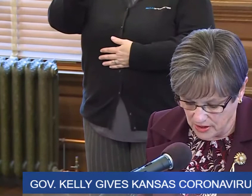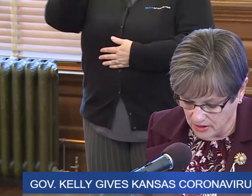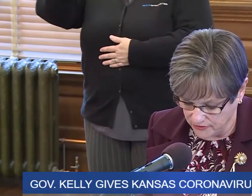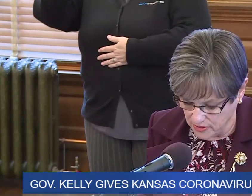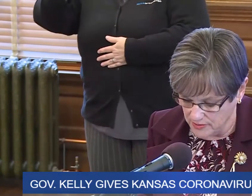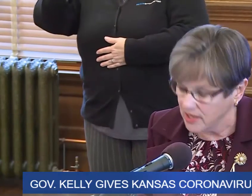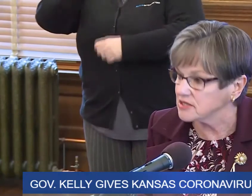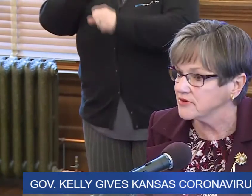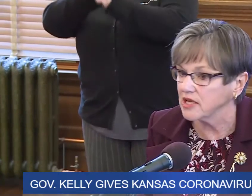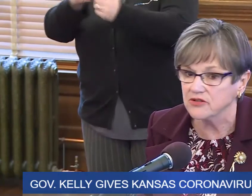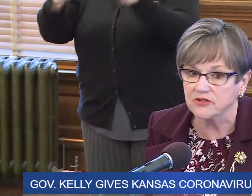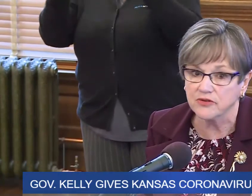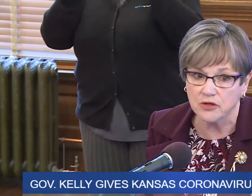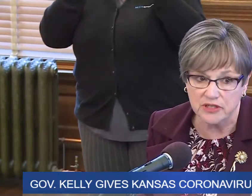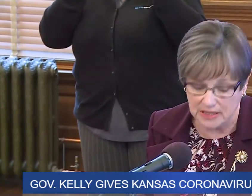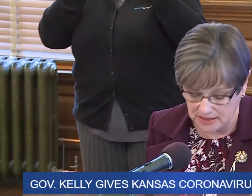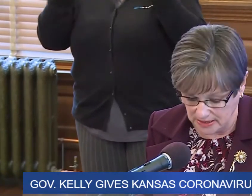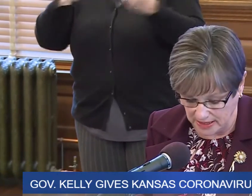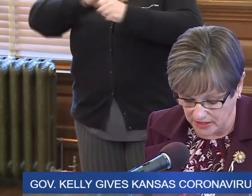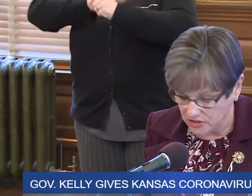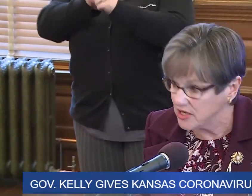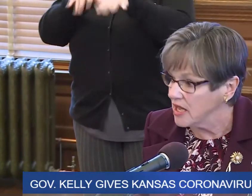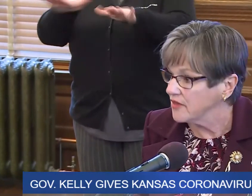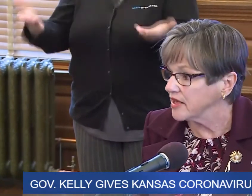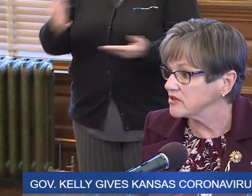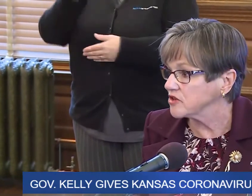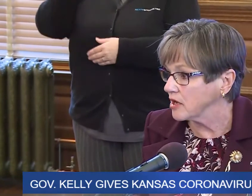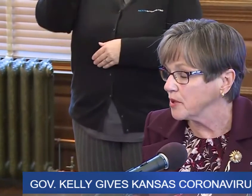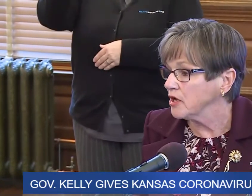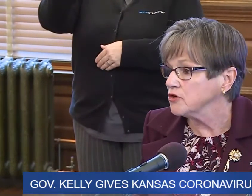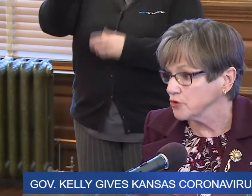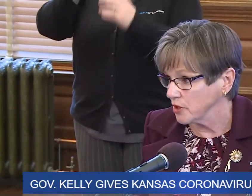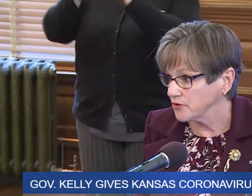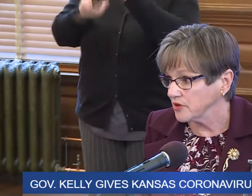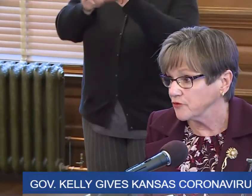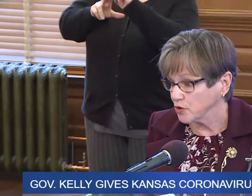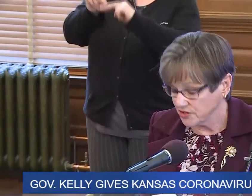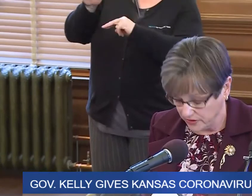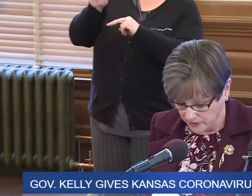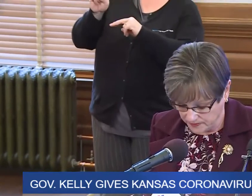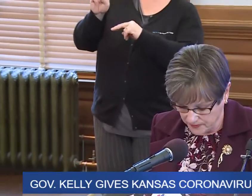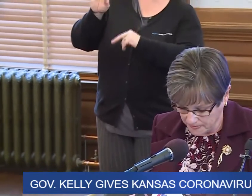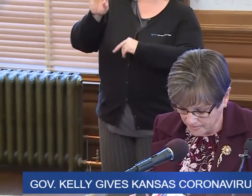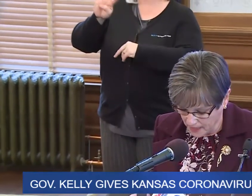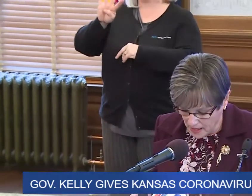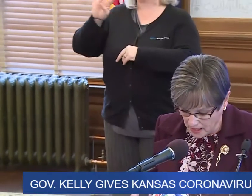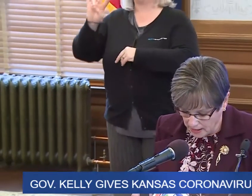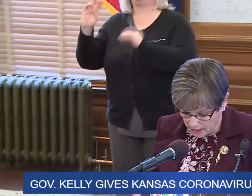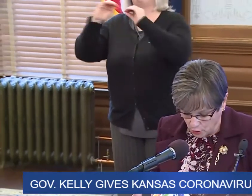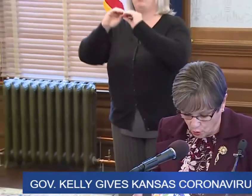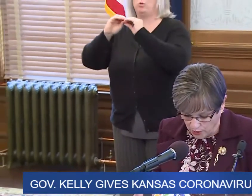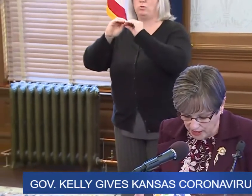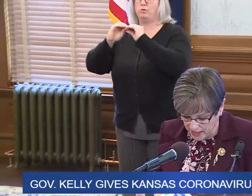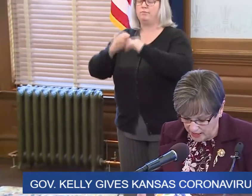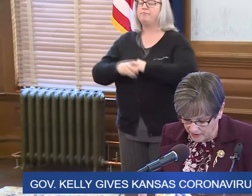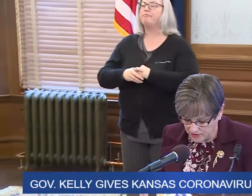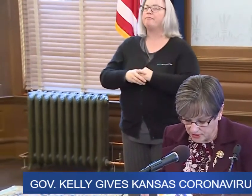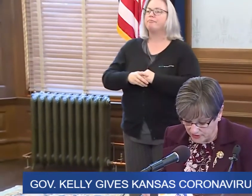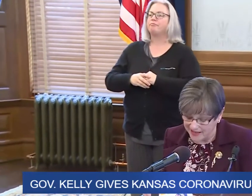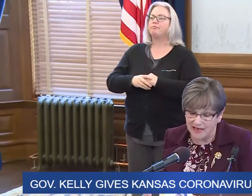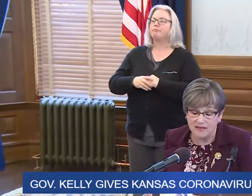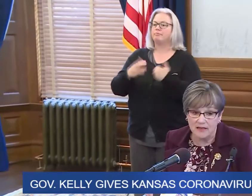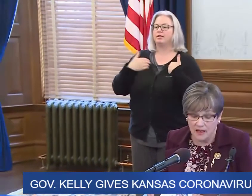3,738 confirmed positive cases of COVID-19 in Kansas. That is up 247. We